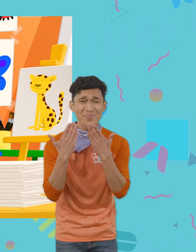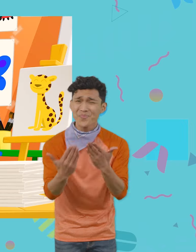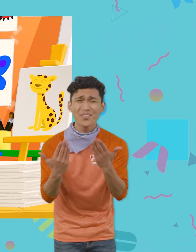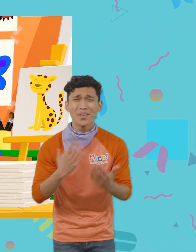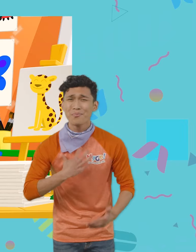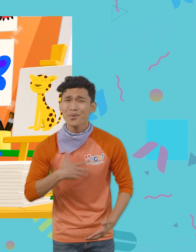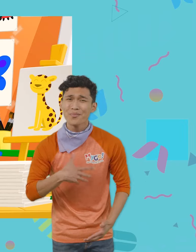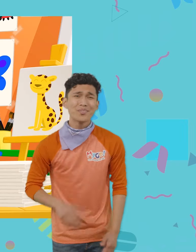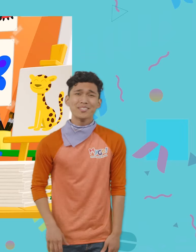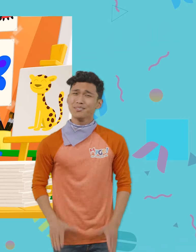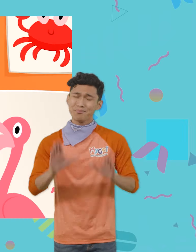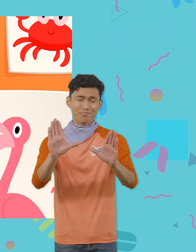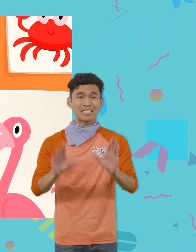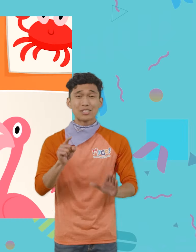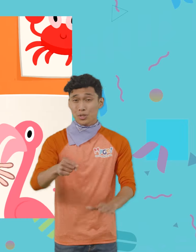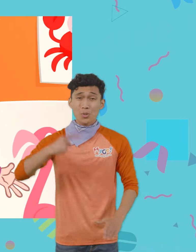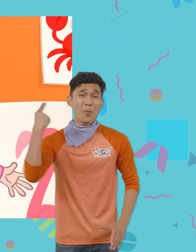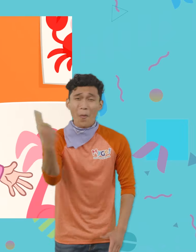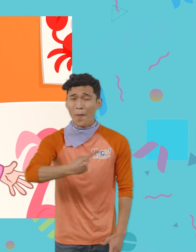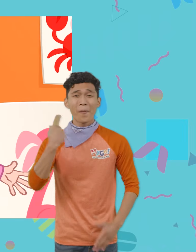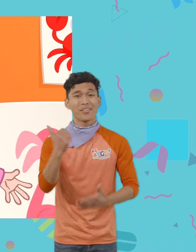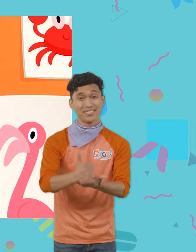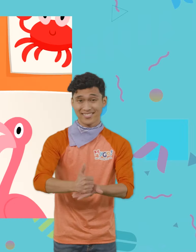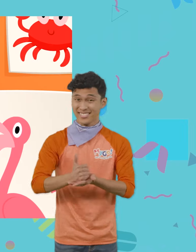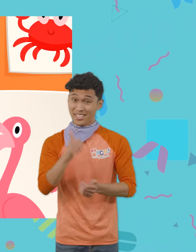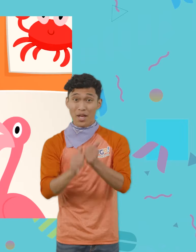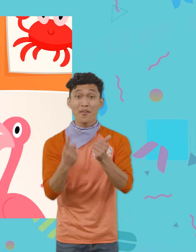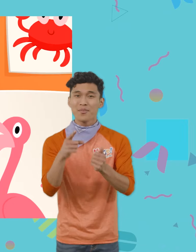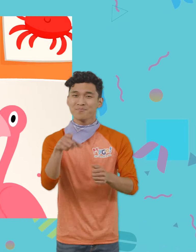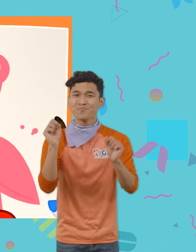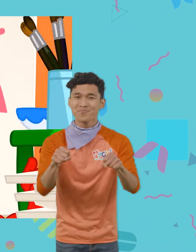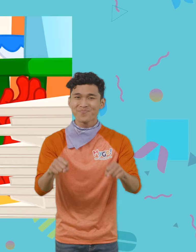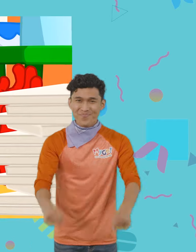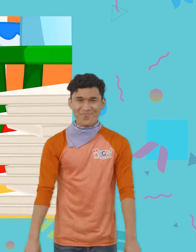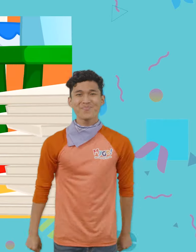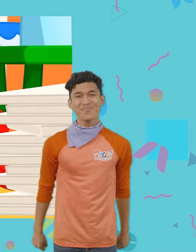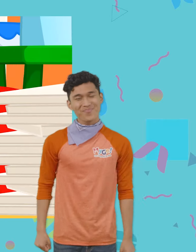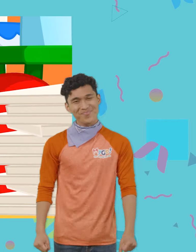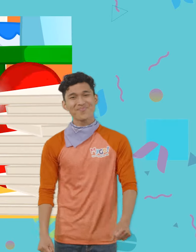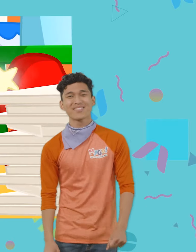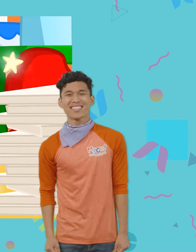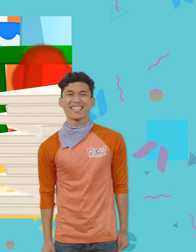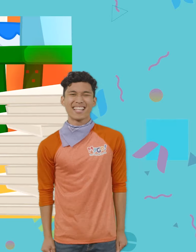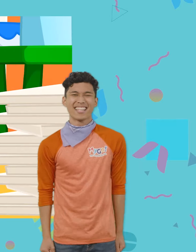Thank you, Morphle. It's great you will always help everyone you can.